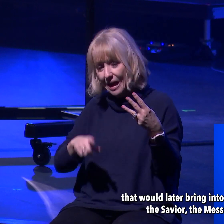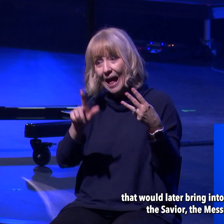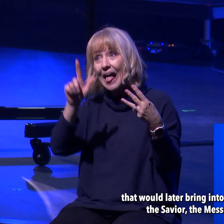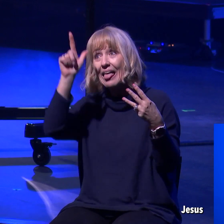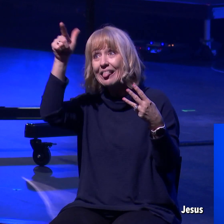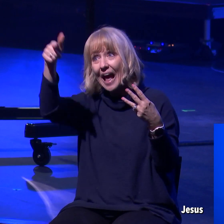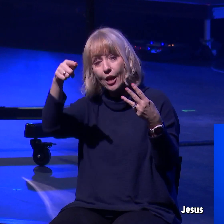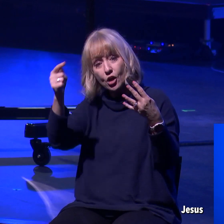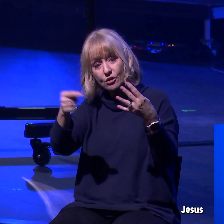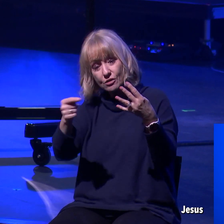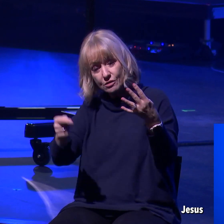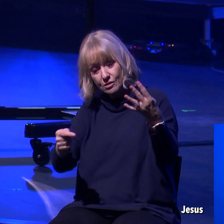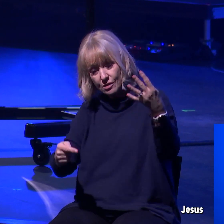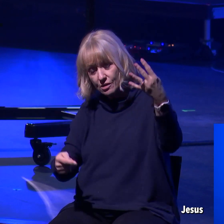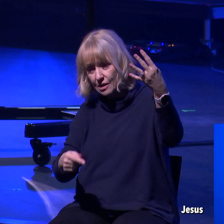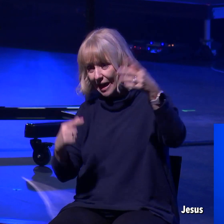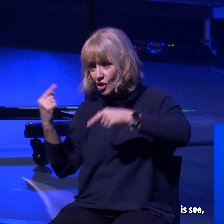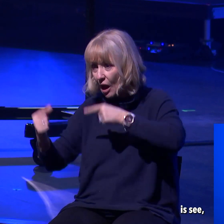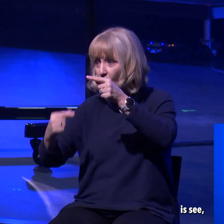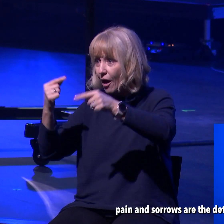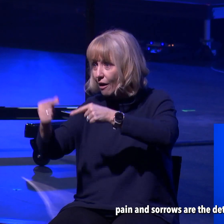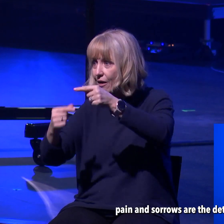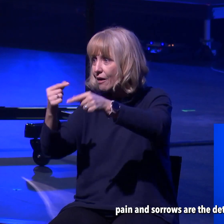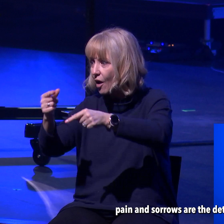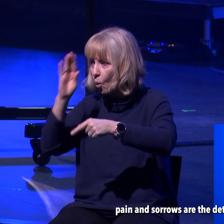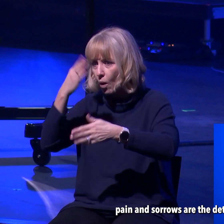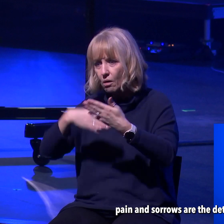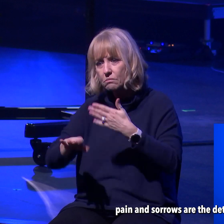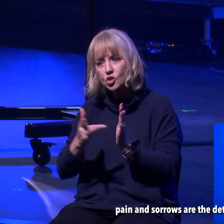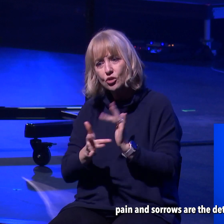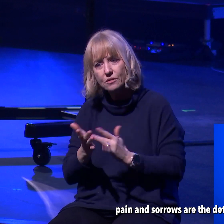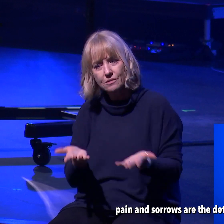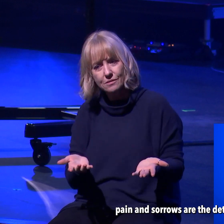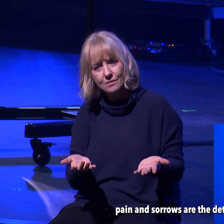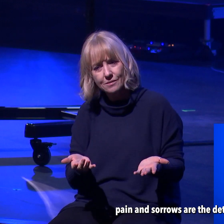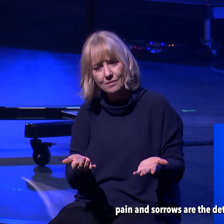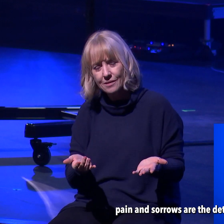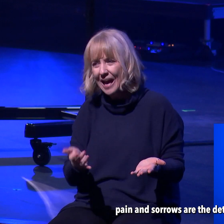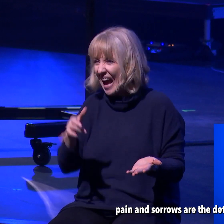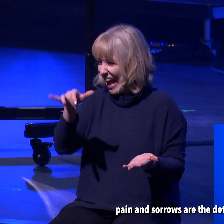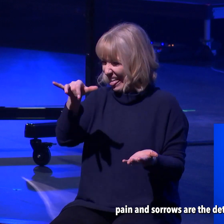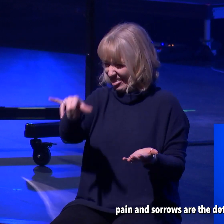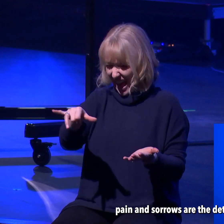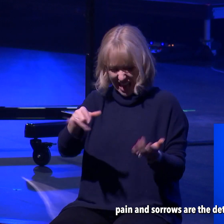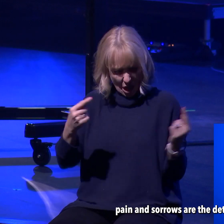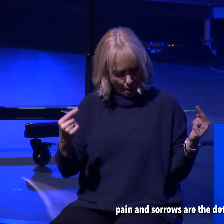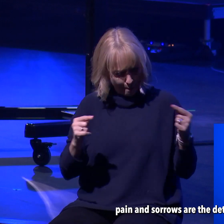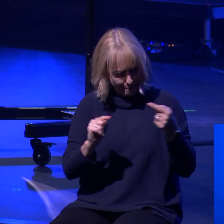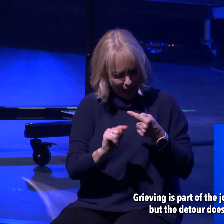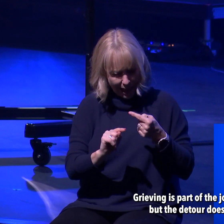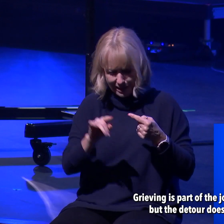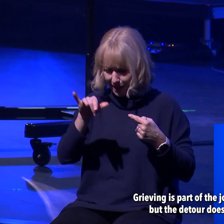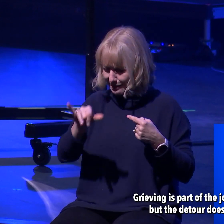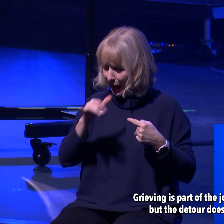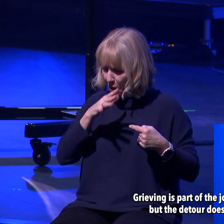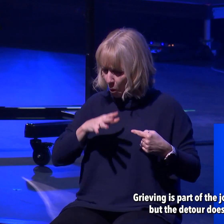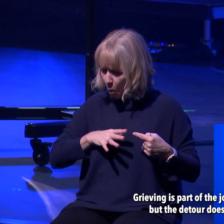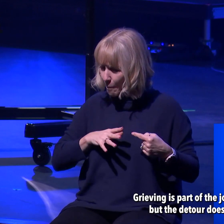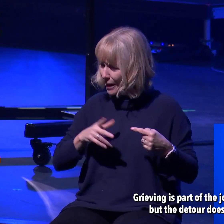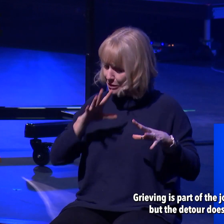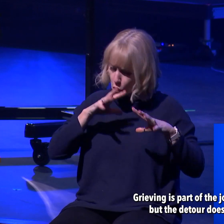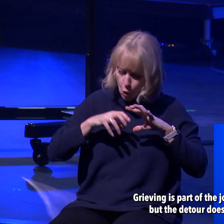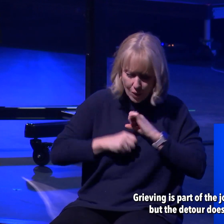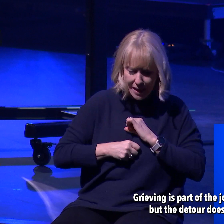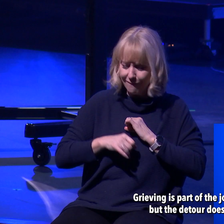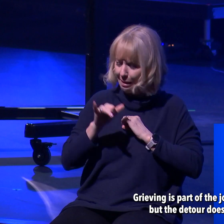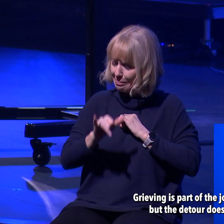Savior, the Messiah, Jesus. You see, pain and sorrows are the detours of life. Grieving is part of the